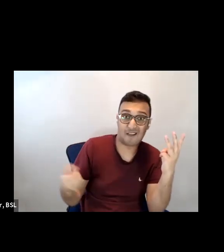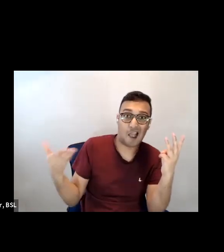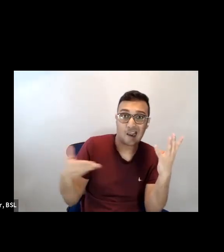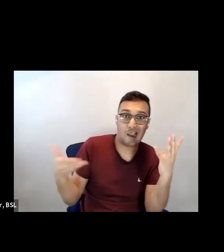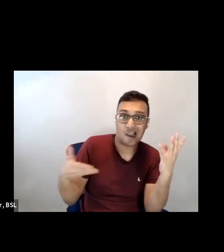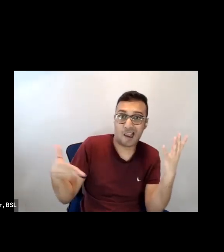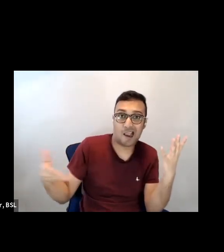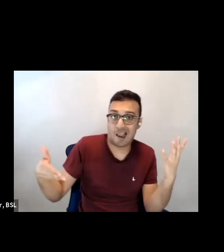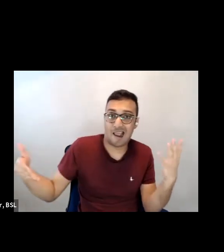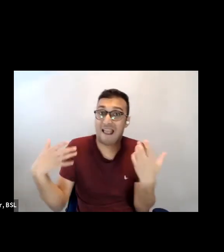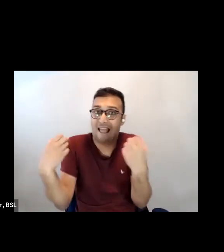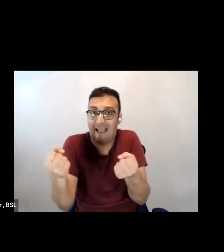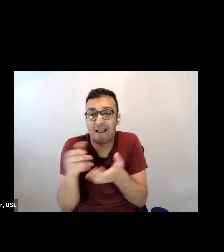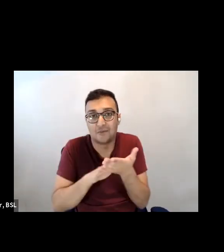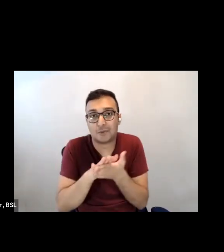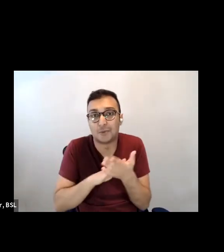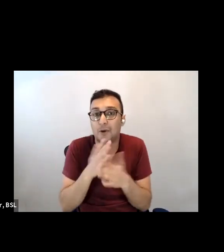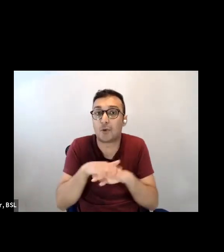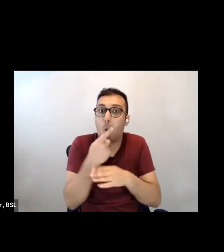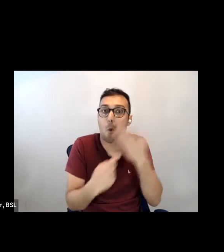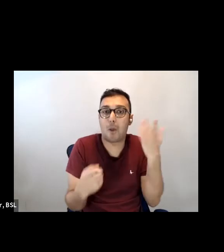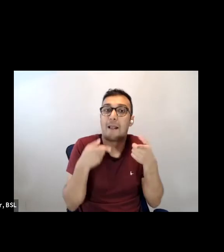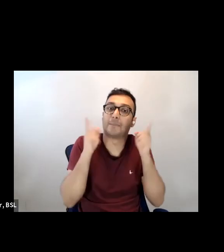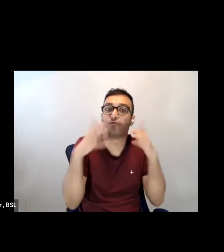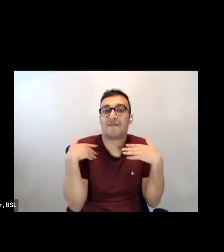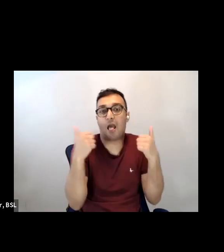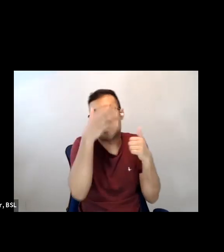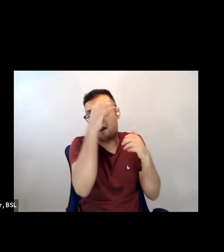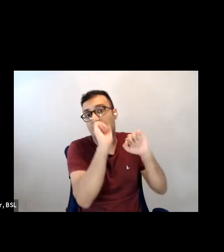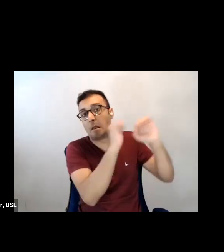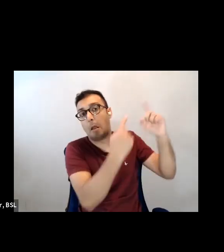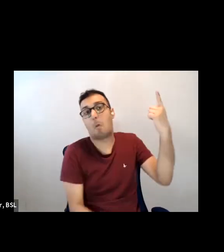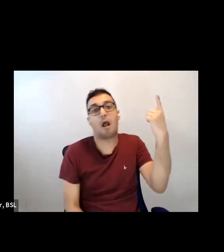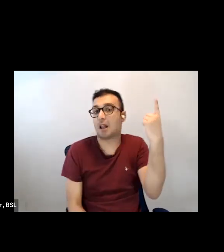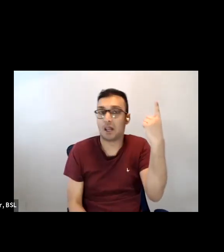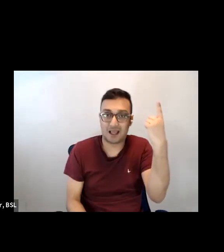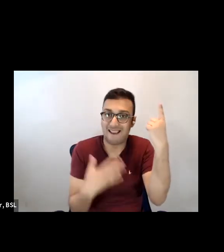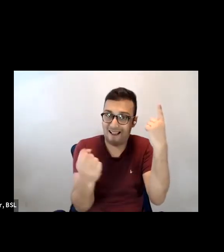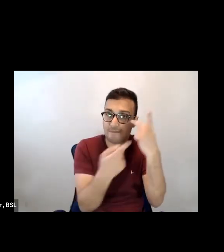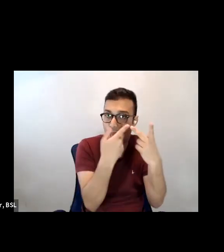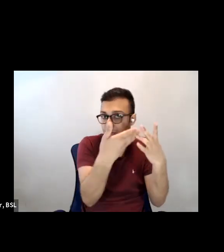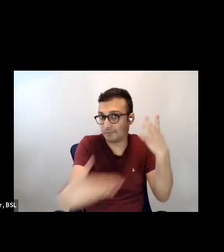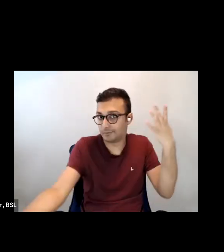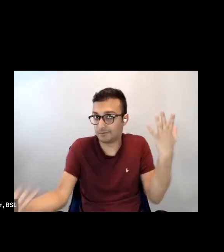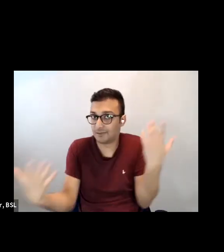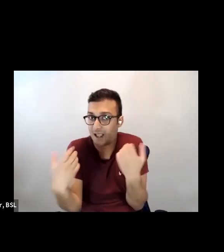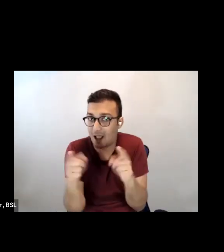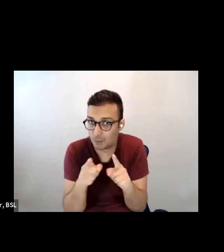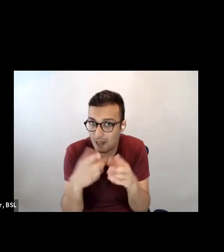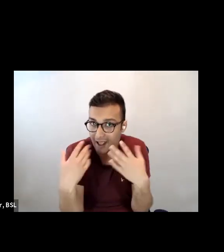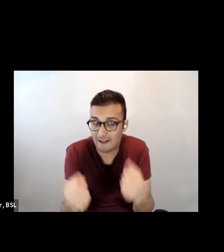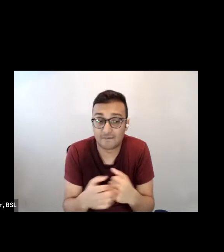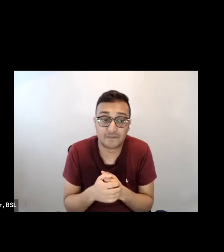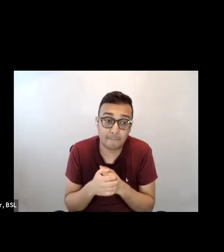important stakeholders outside of the Ministry of Health, but within other ministries. and also identifying other professionals that are outside of